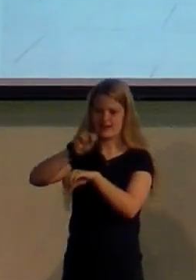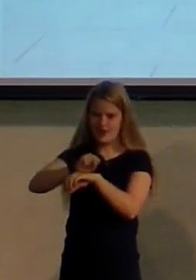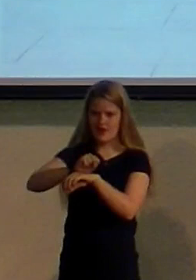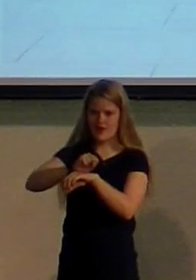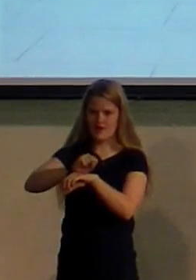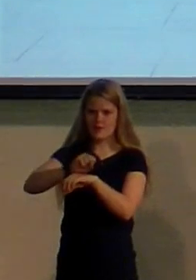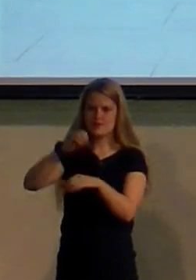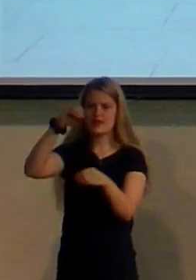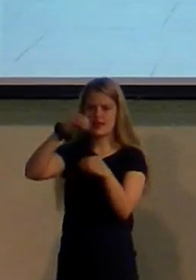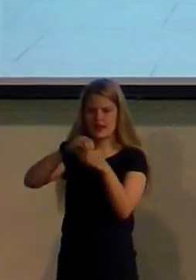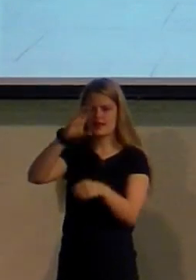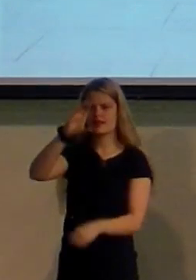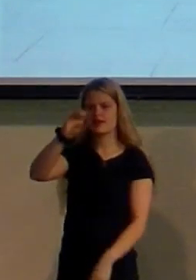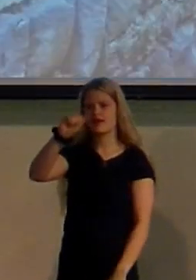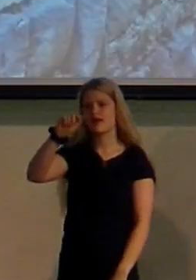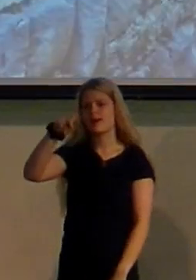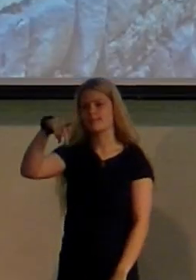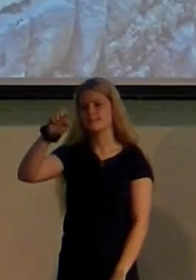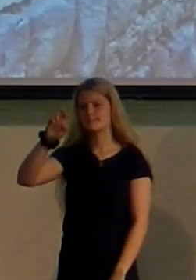that's in Capernaum.